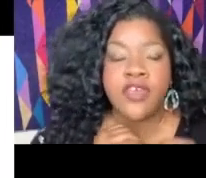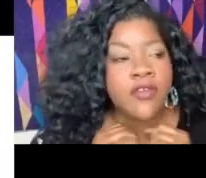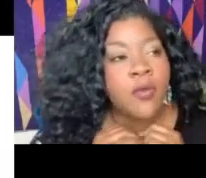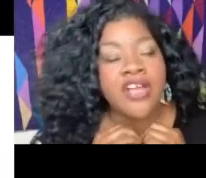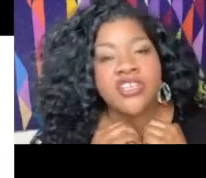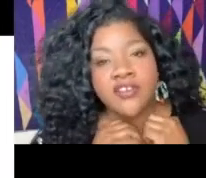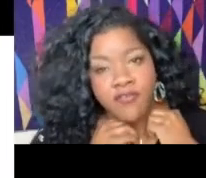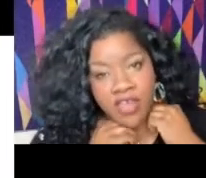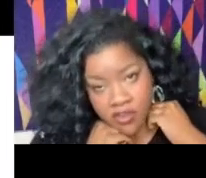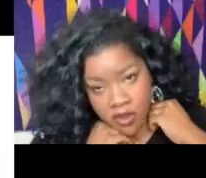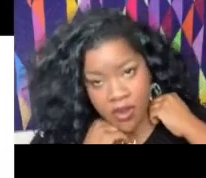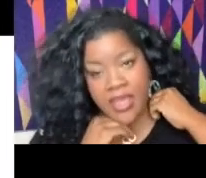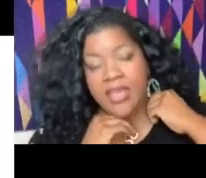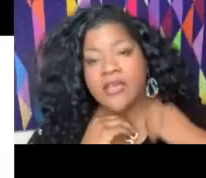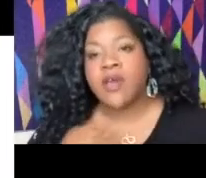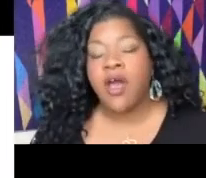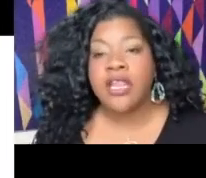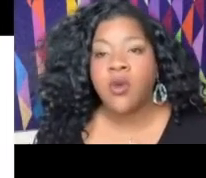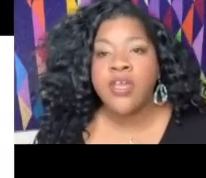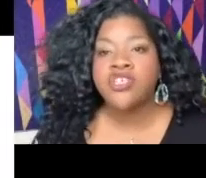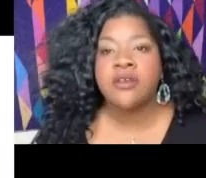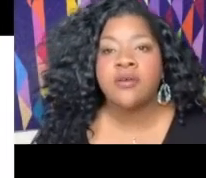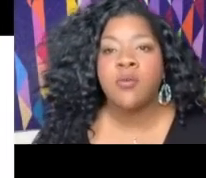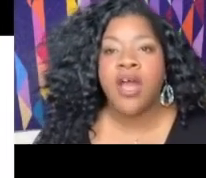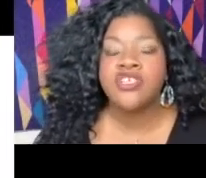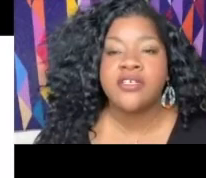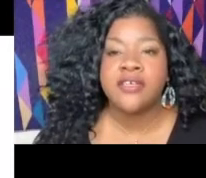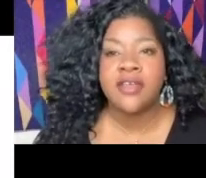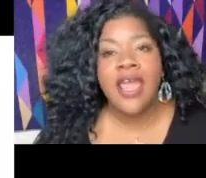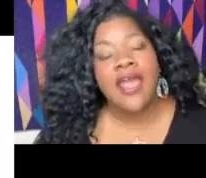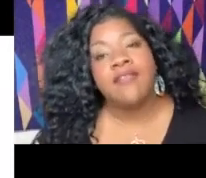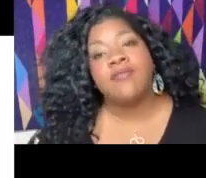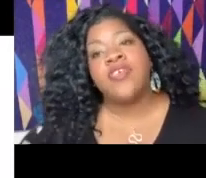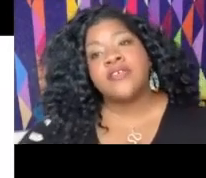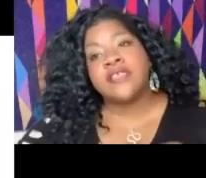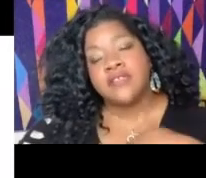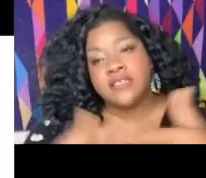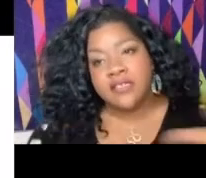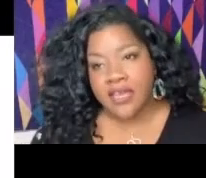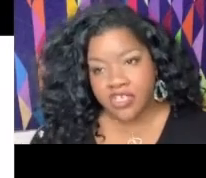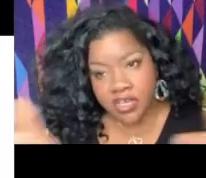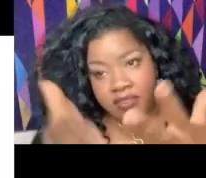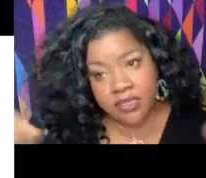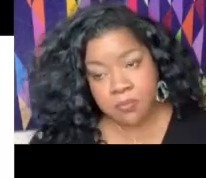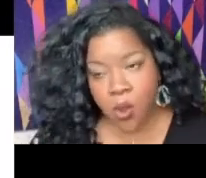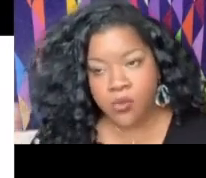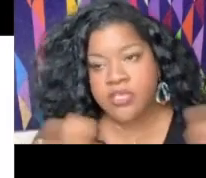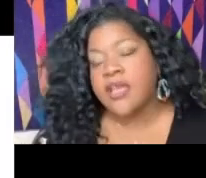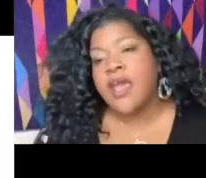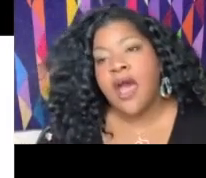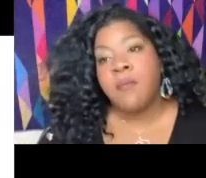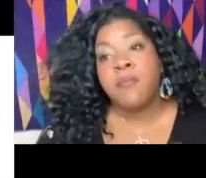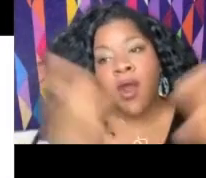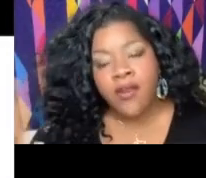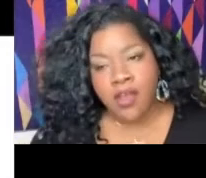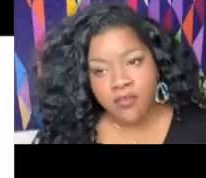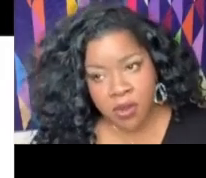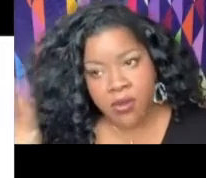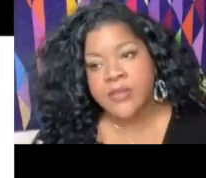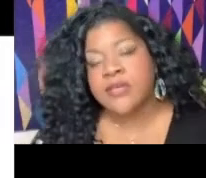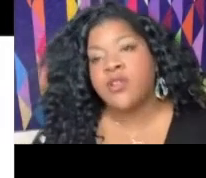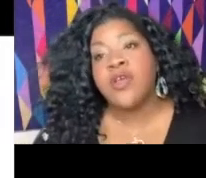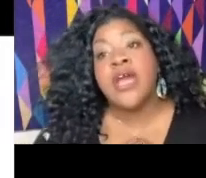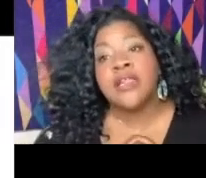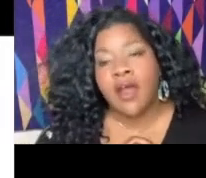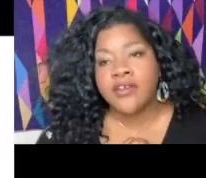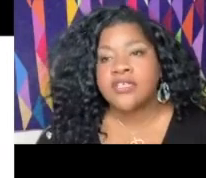central figure, the Washington figure, is called LaQuisha Washington. And this installation, this boat, part of